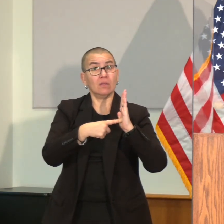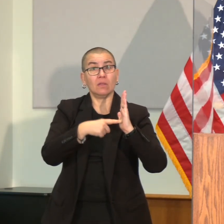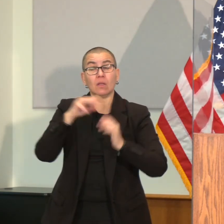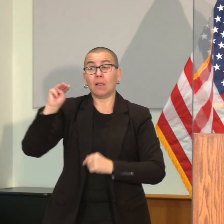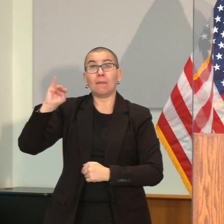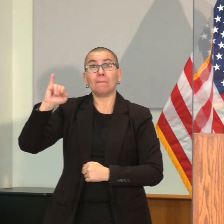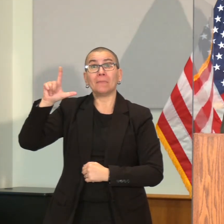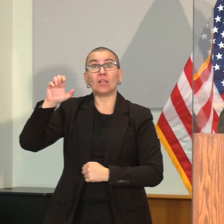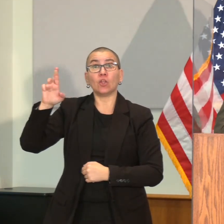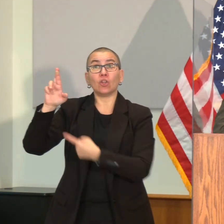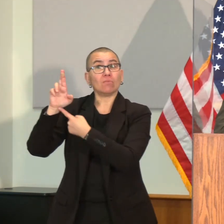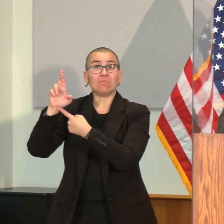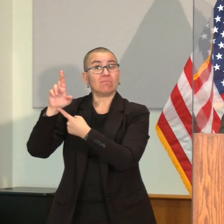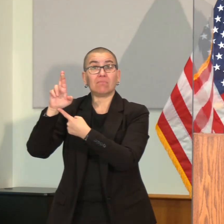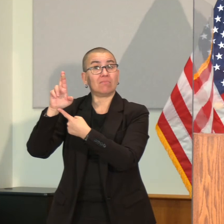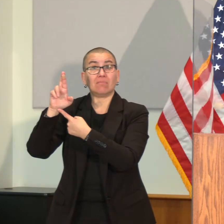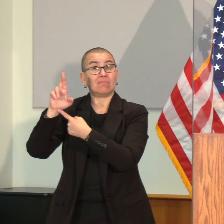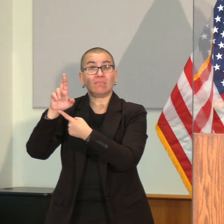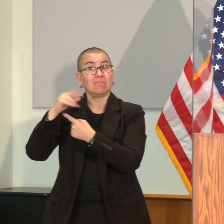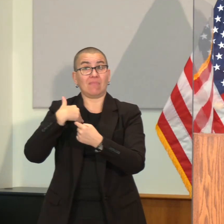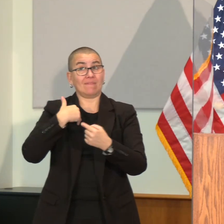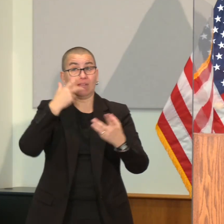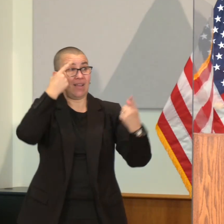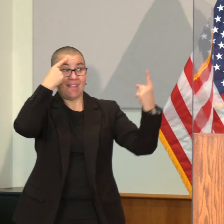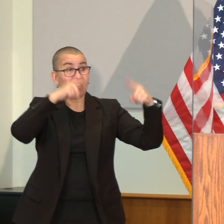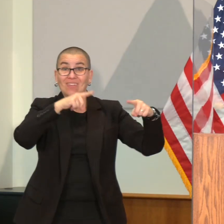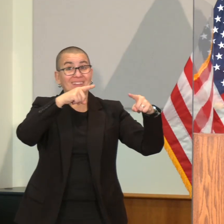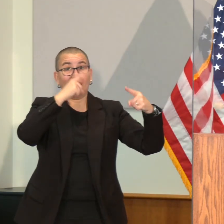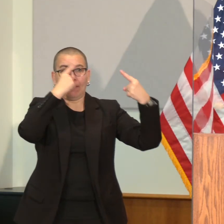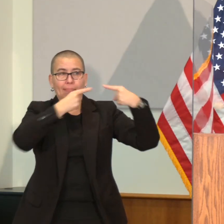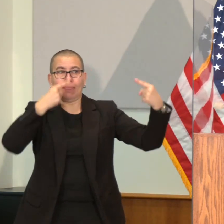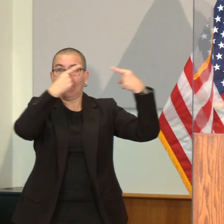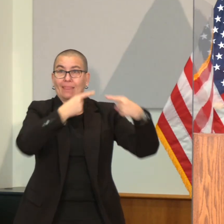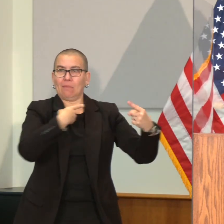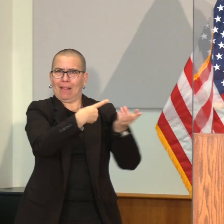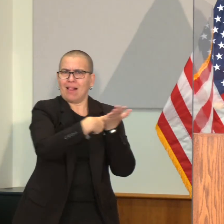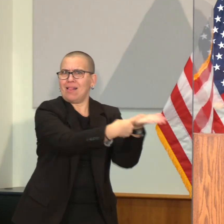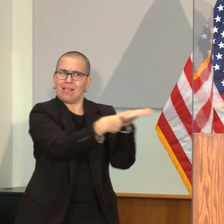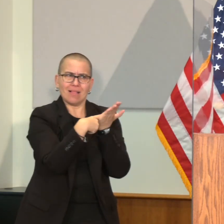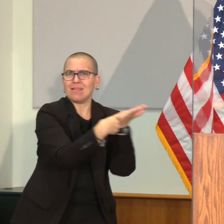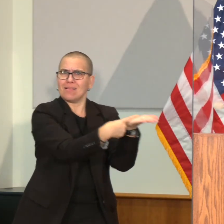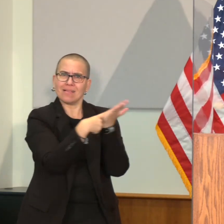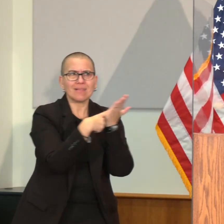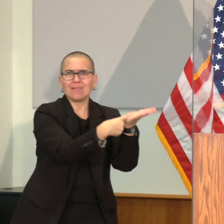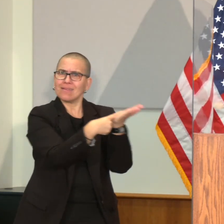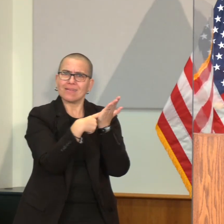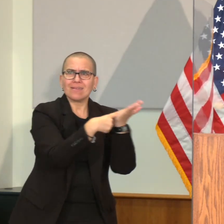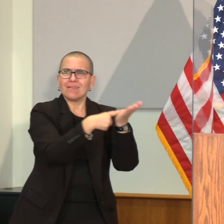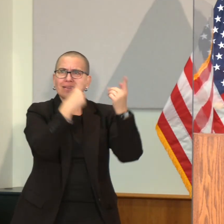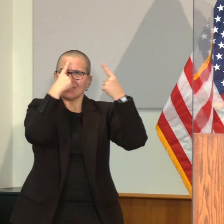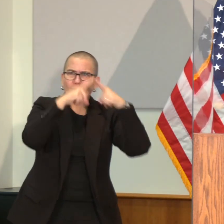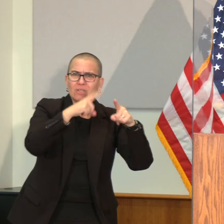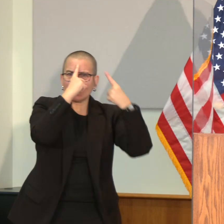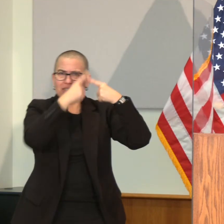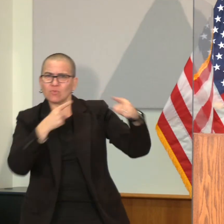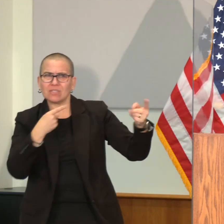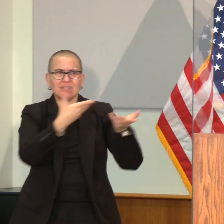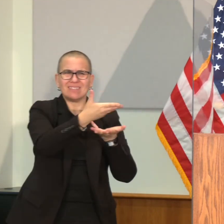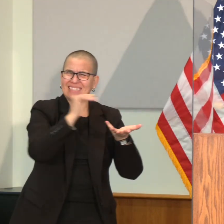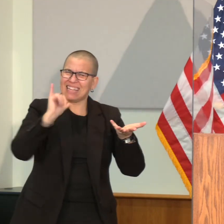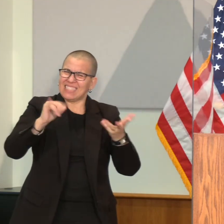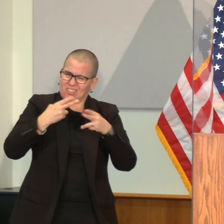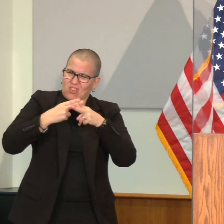with very many of my positions on things. And we proudly debate those differences. But the common humanity in this and try and find